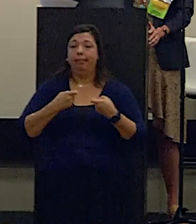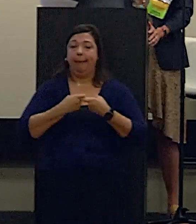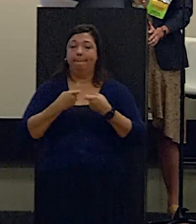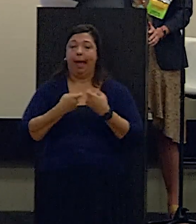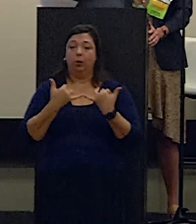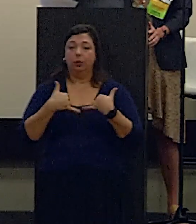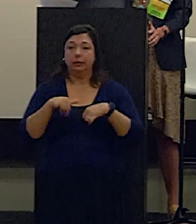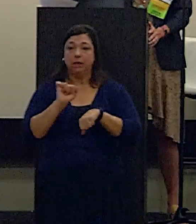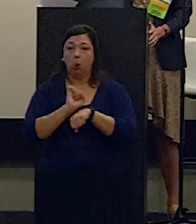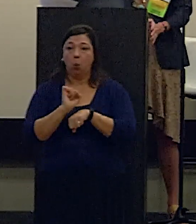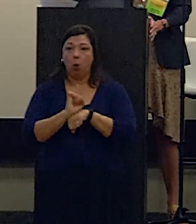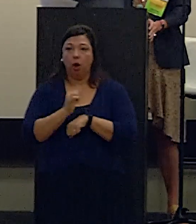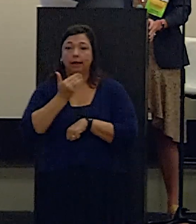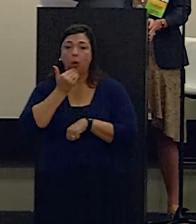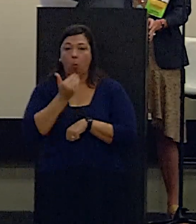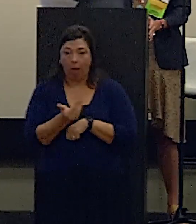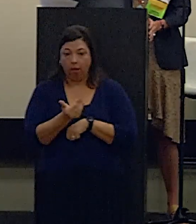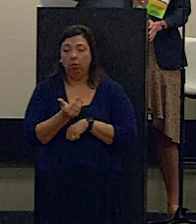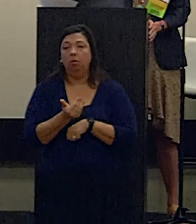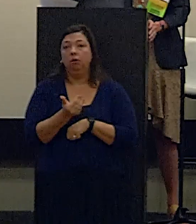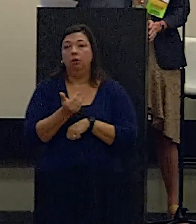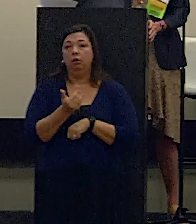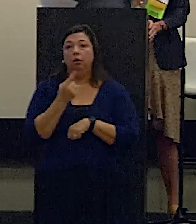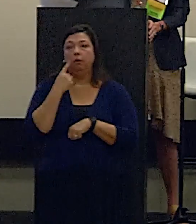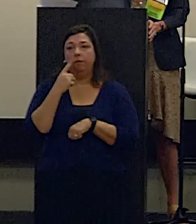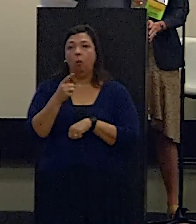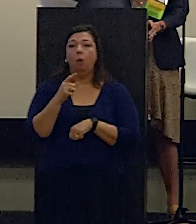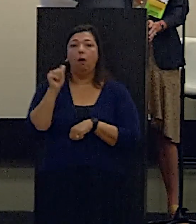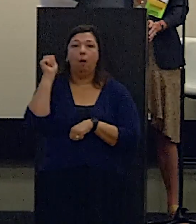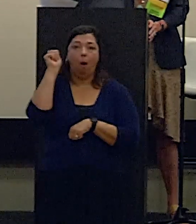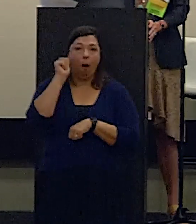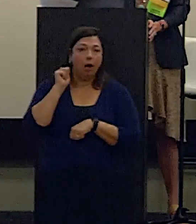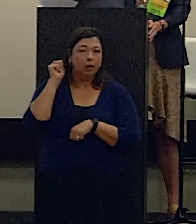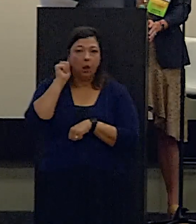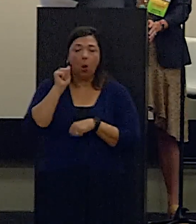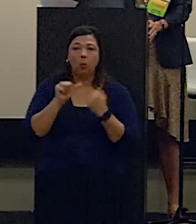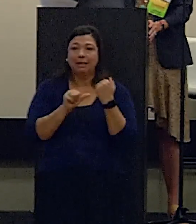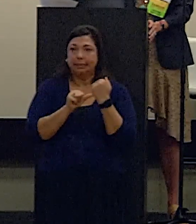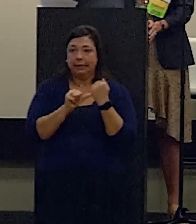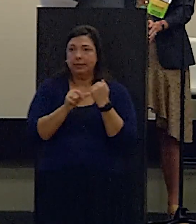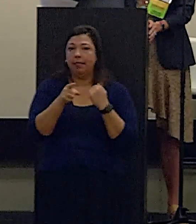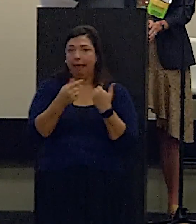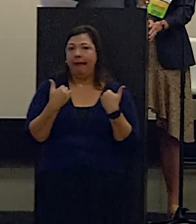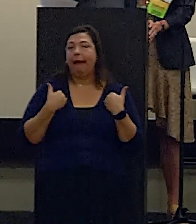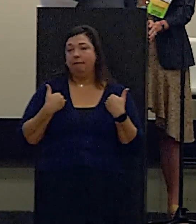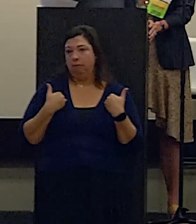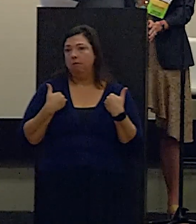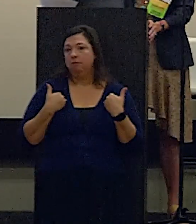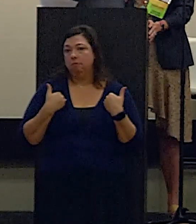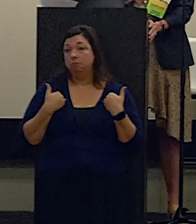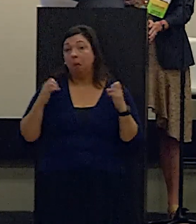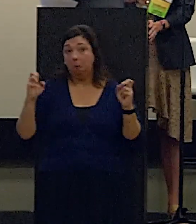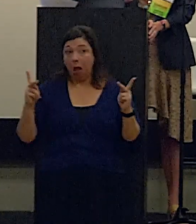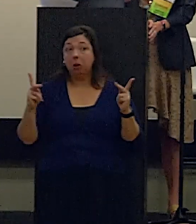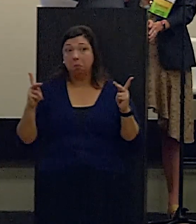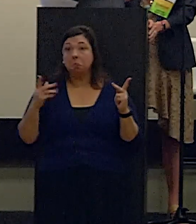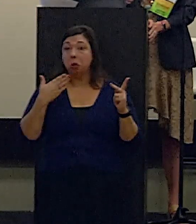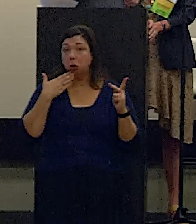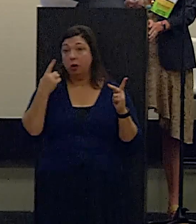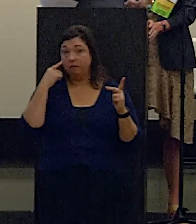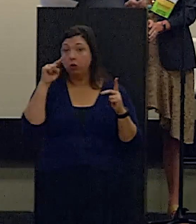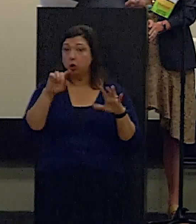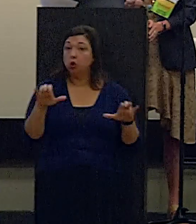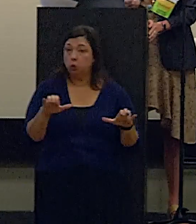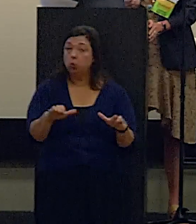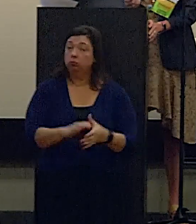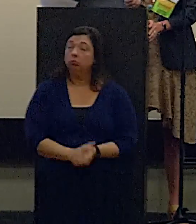still working well in the audio assistance that they have. Okay, that's a good thing for you to